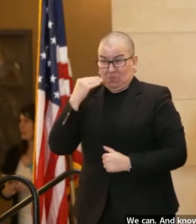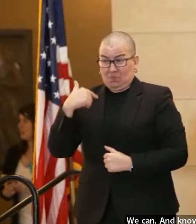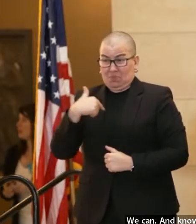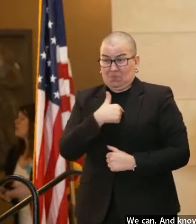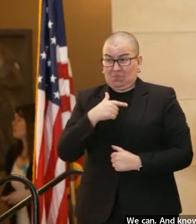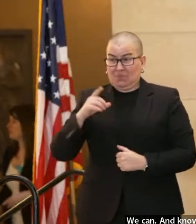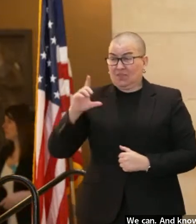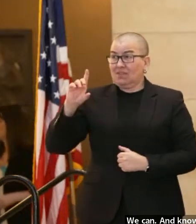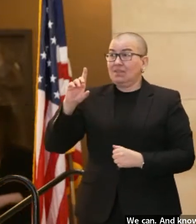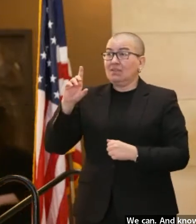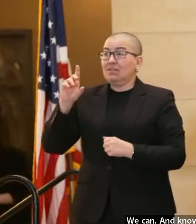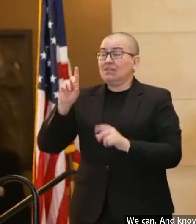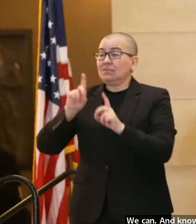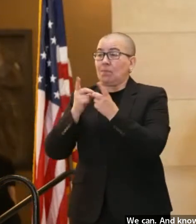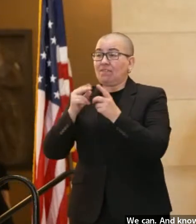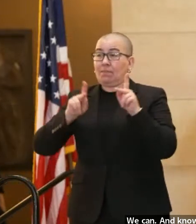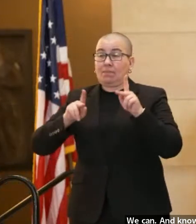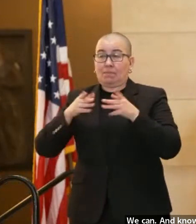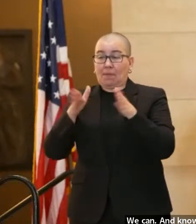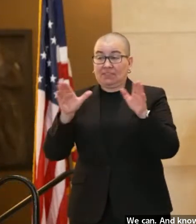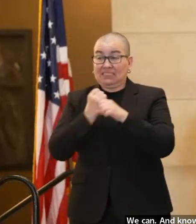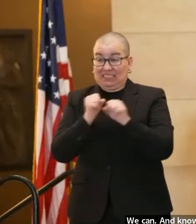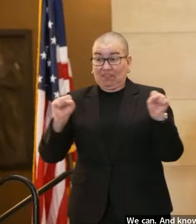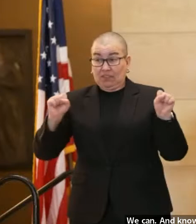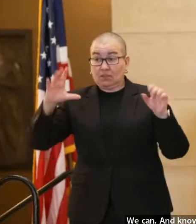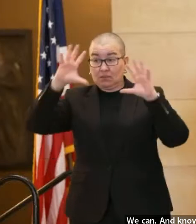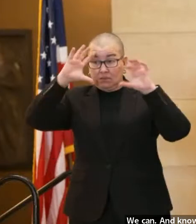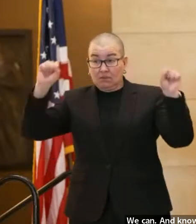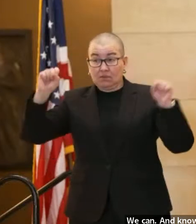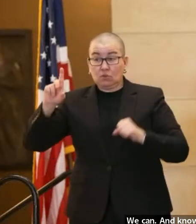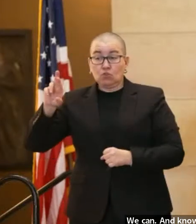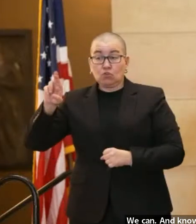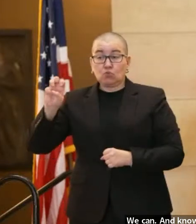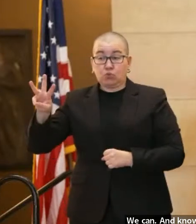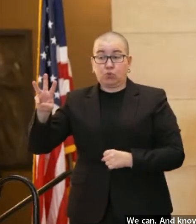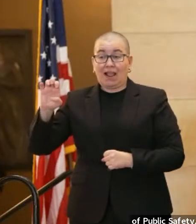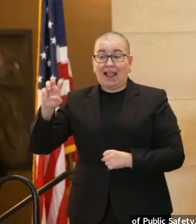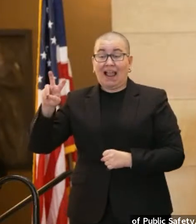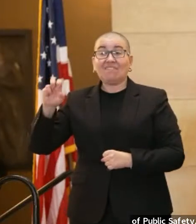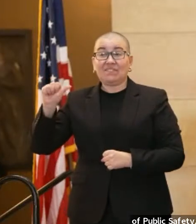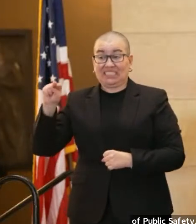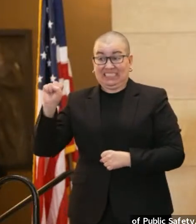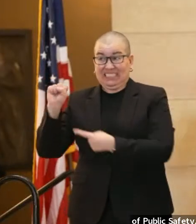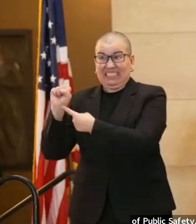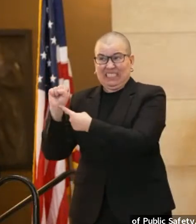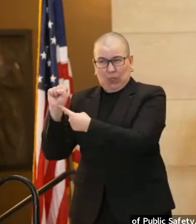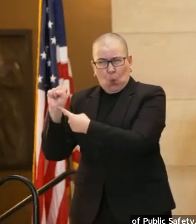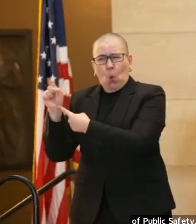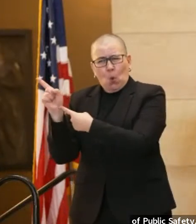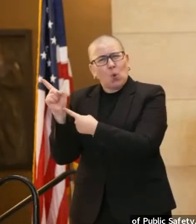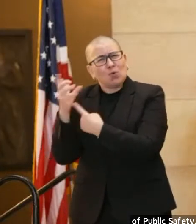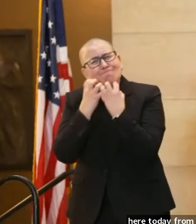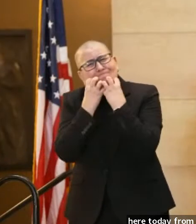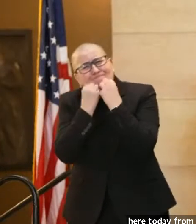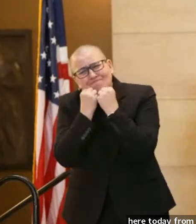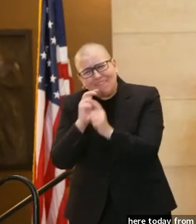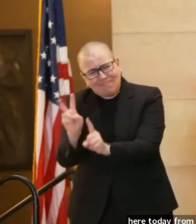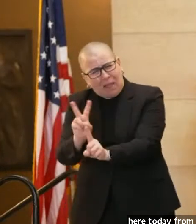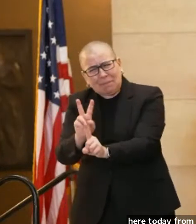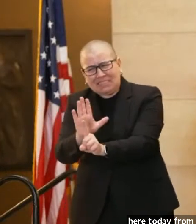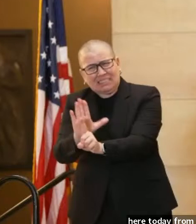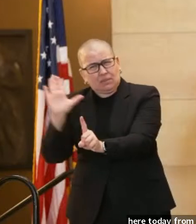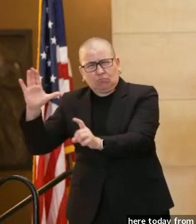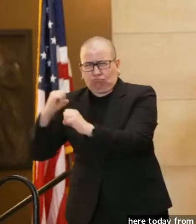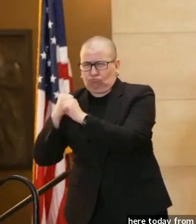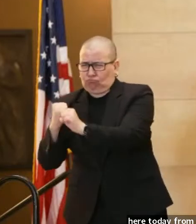we've got Superintendent Drew Evans here today from the BCA, who cares deeply about victims, whose office is working day and